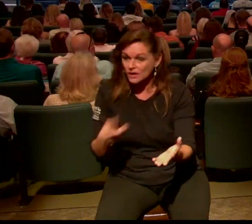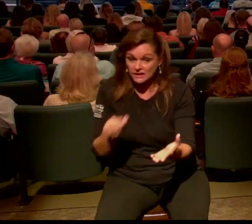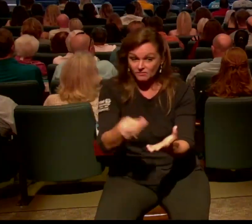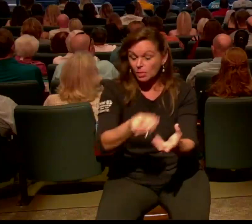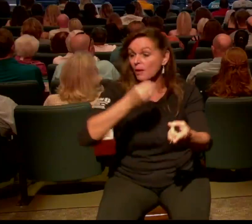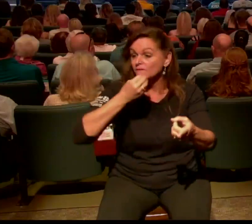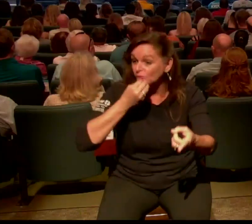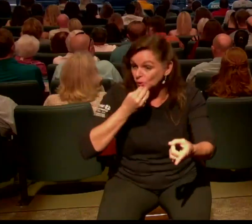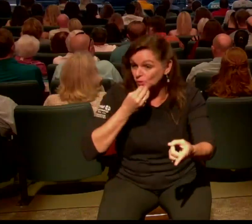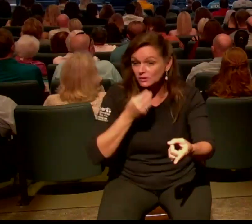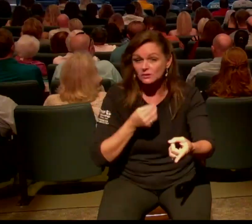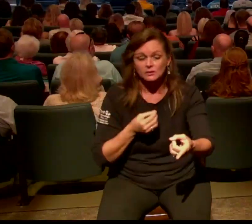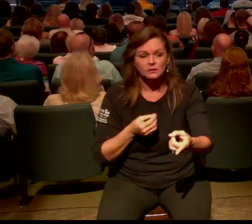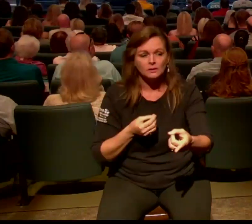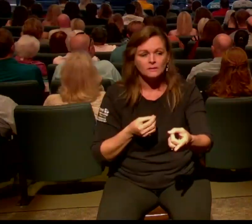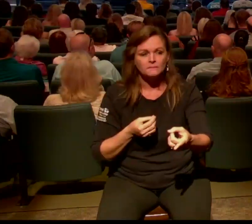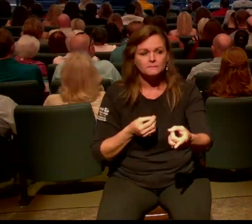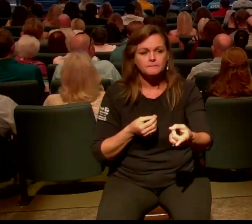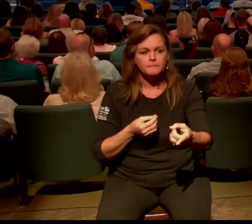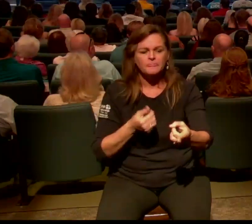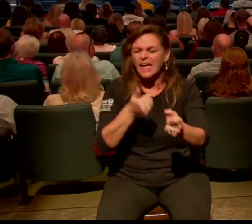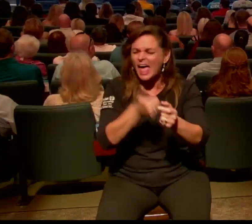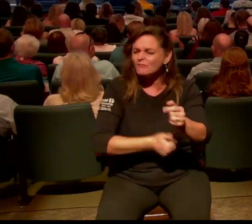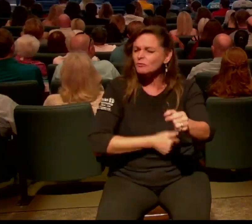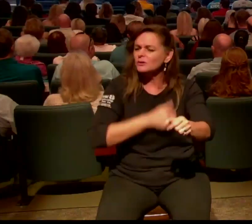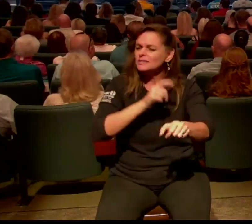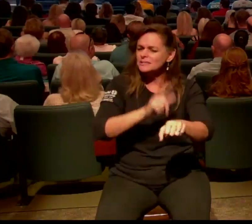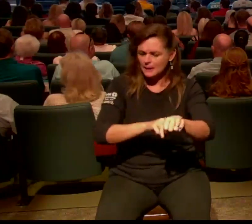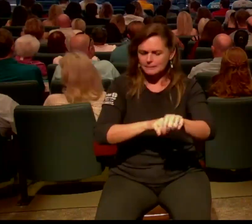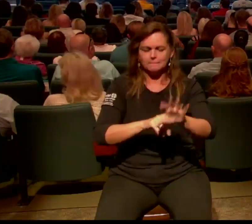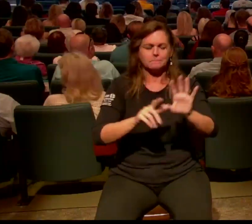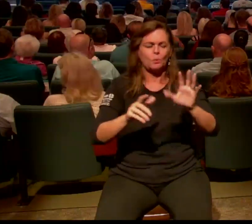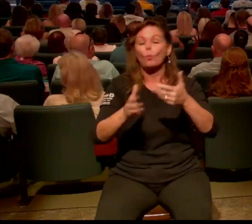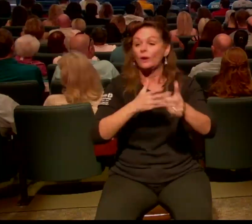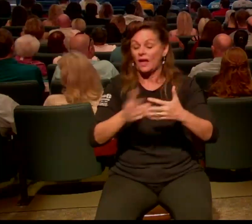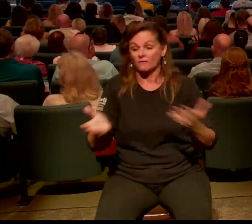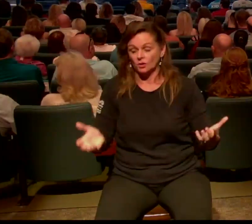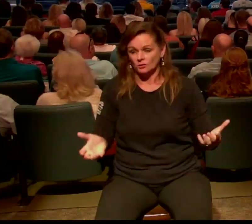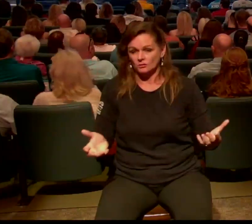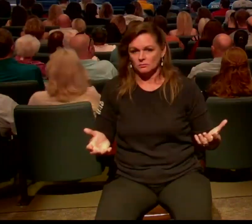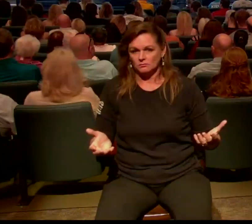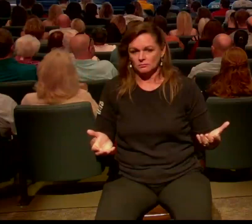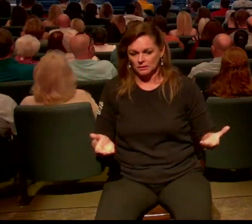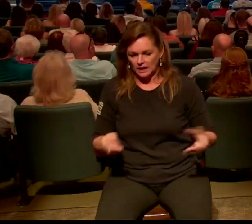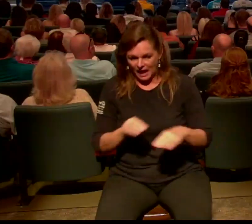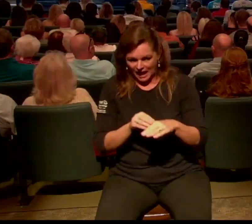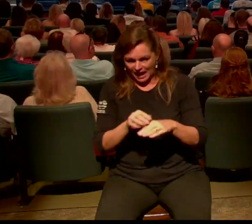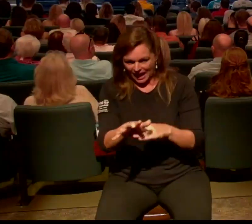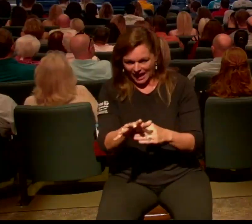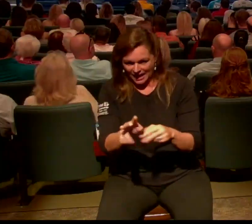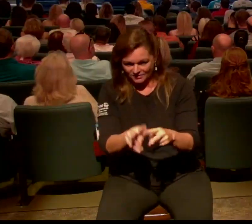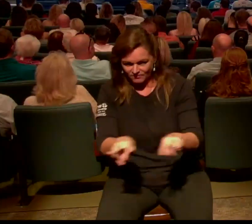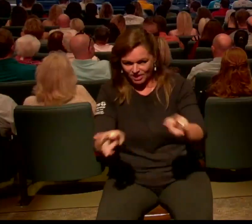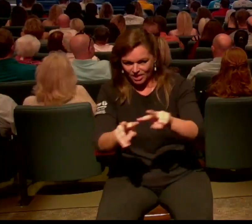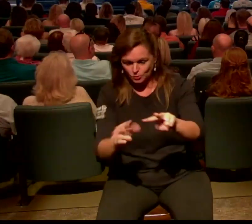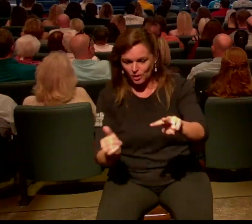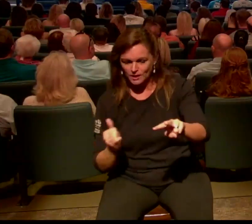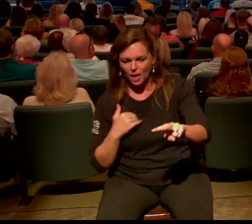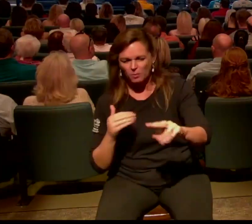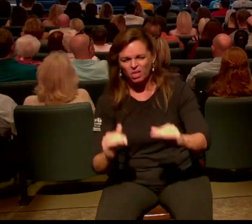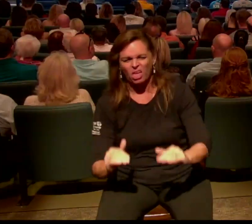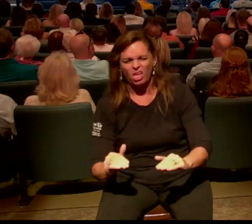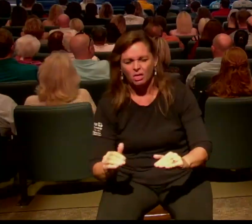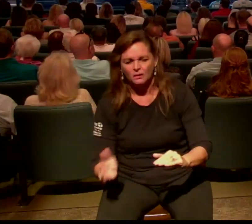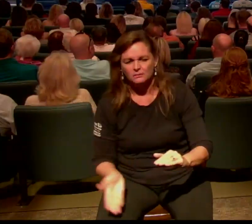time, here we go. Every time I add value to someone, I